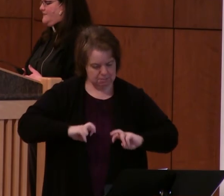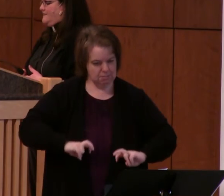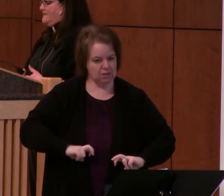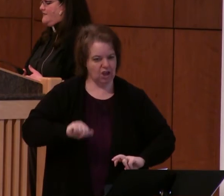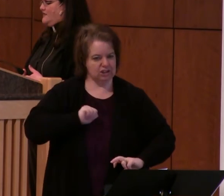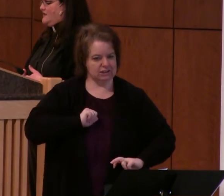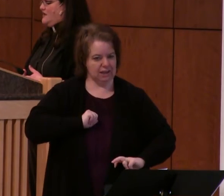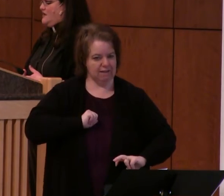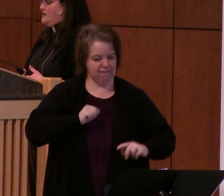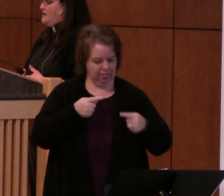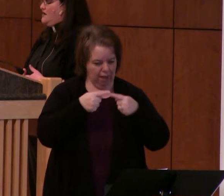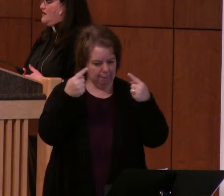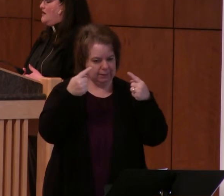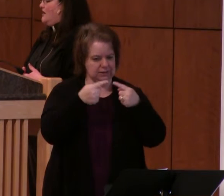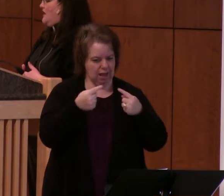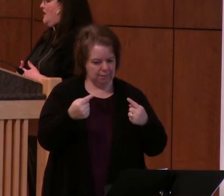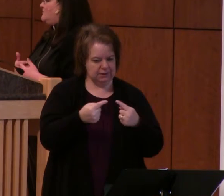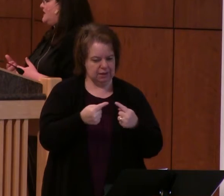opposites.